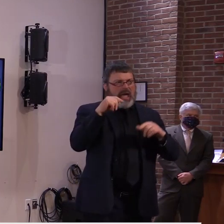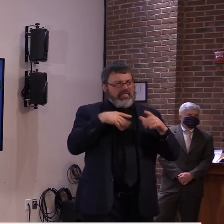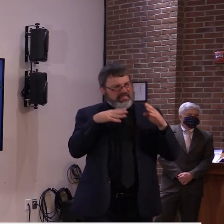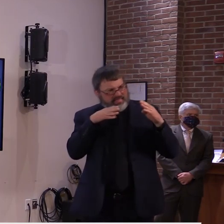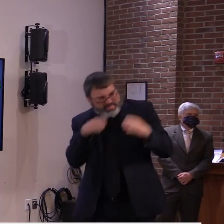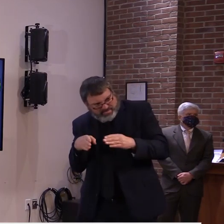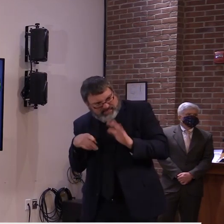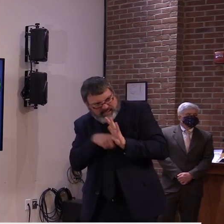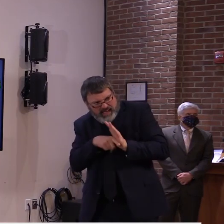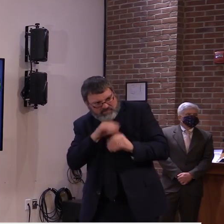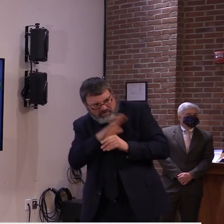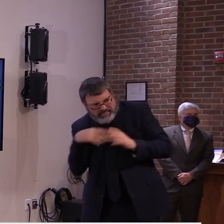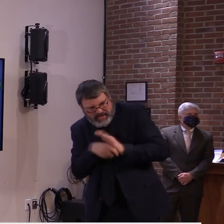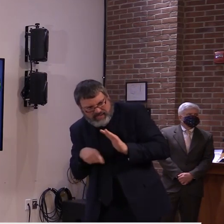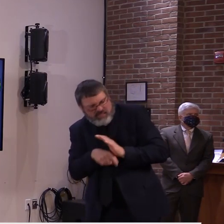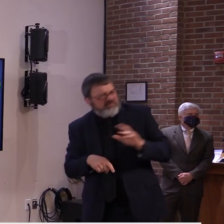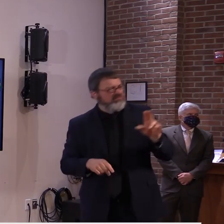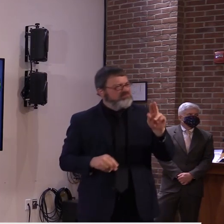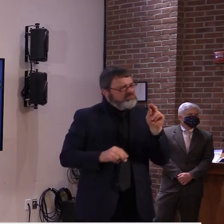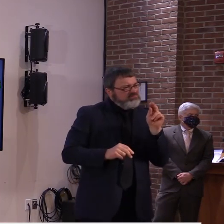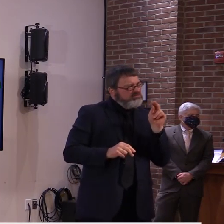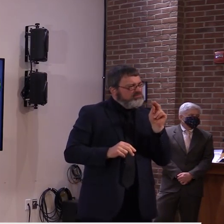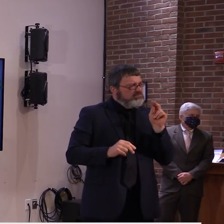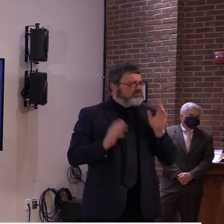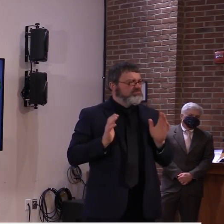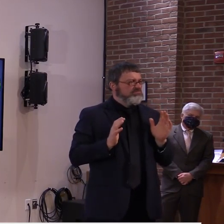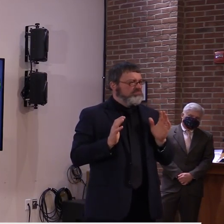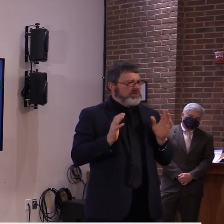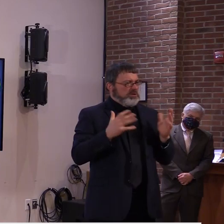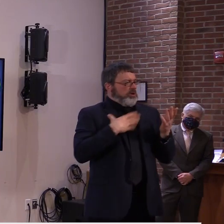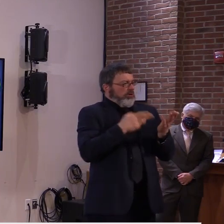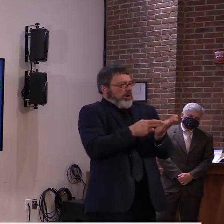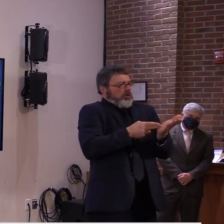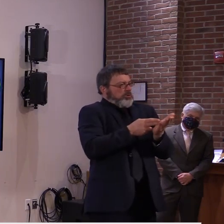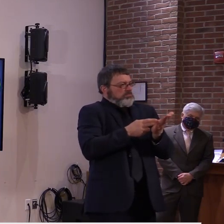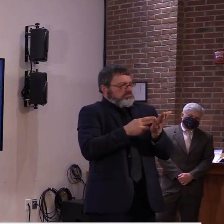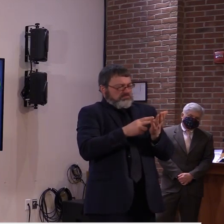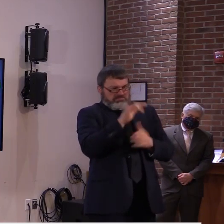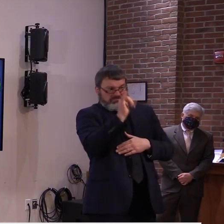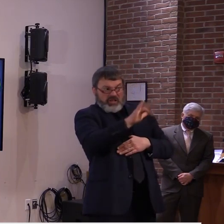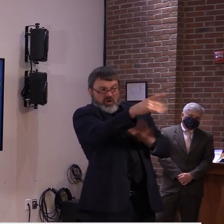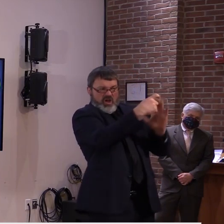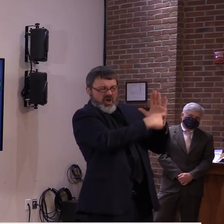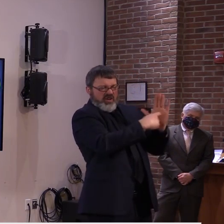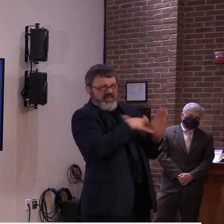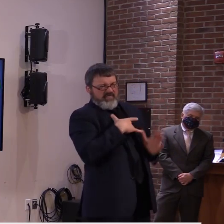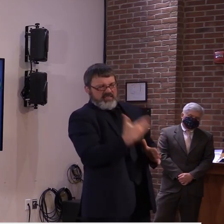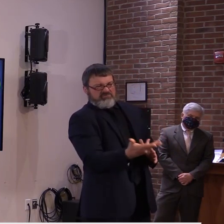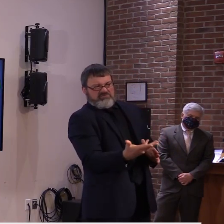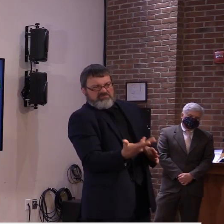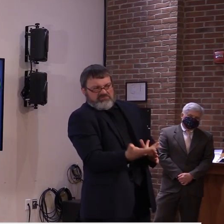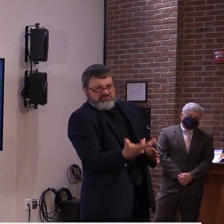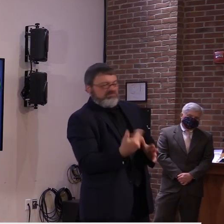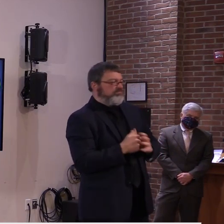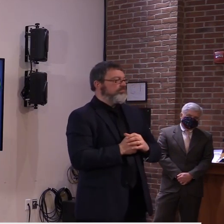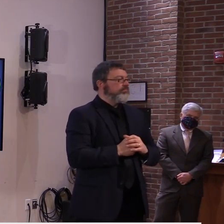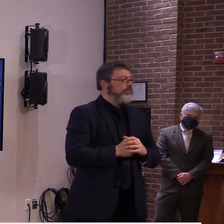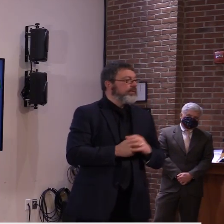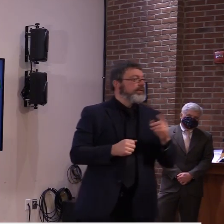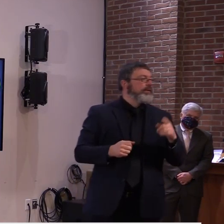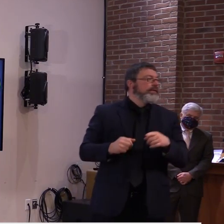We're hoping that this will provide relief and that we can get back to normal. So, again, here in Vermont, I don't think we've seen